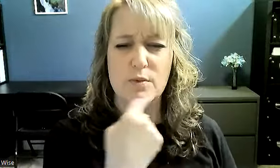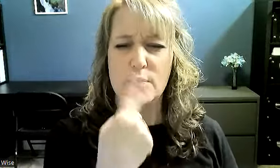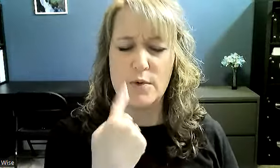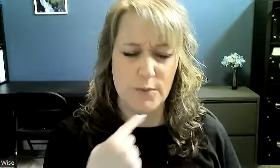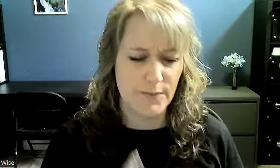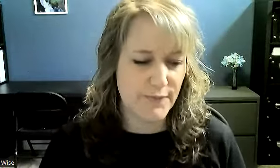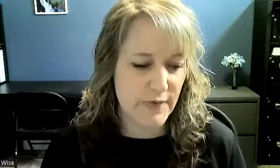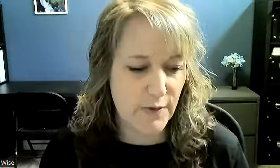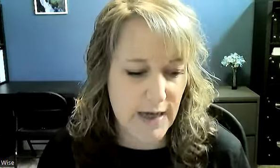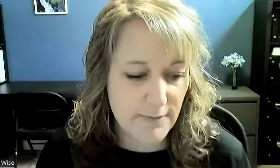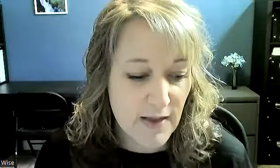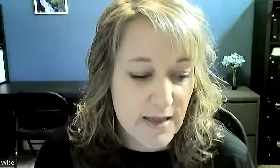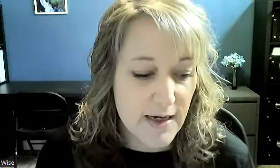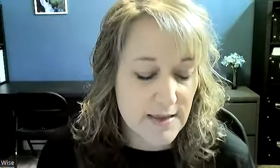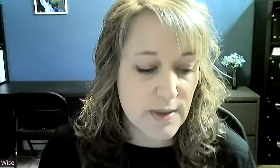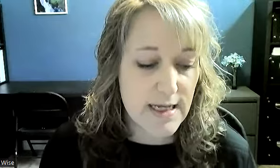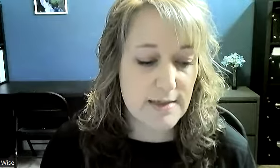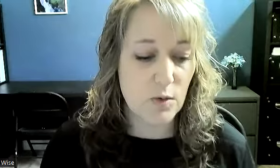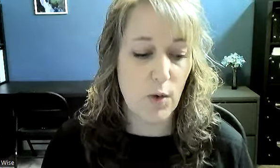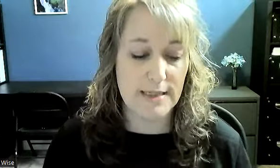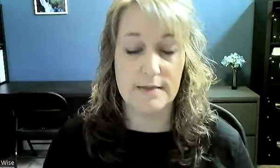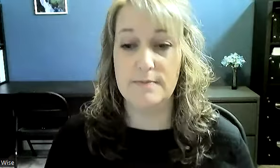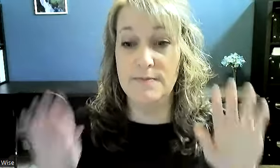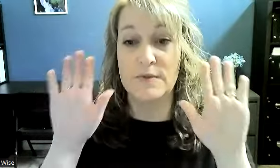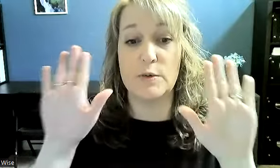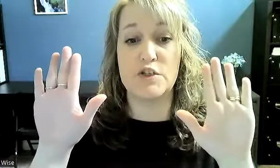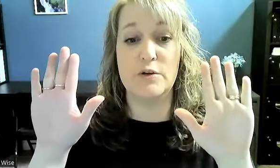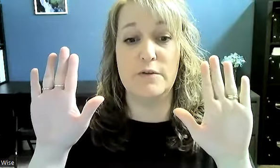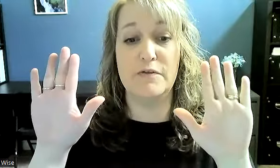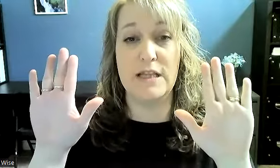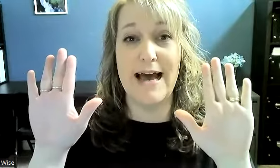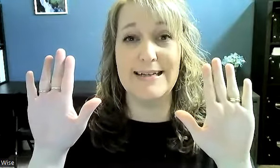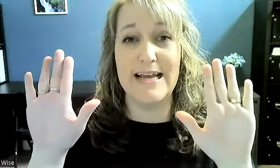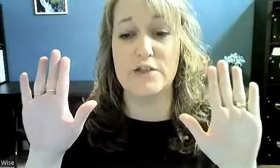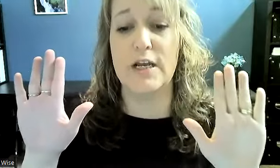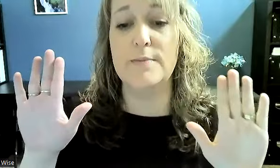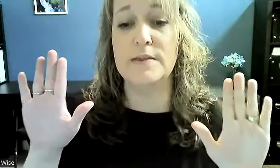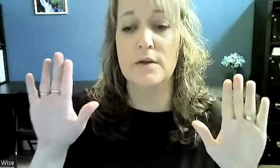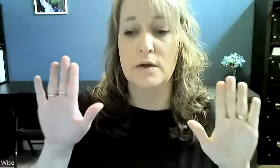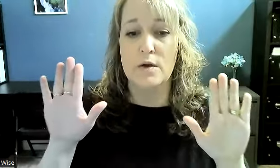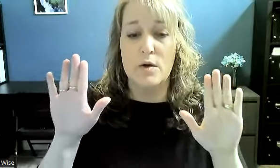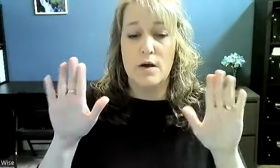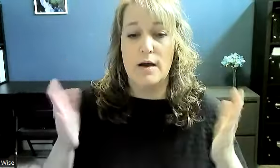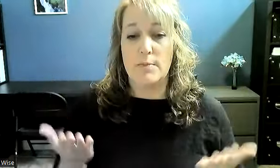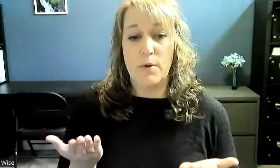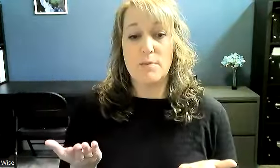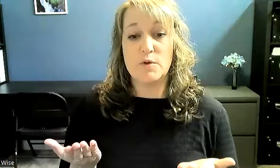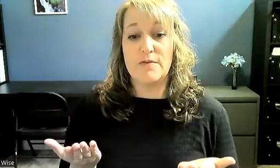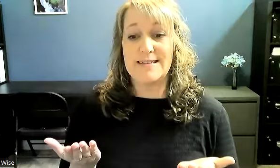Ooh. Okay, the next one is what? You want two flat hand shapes. Your palms will face